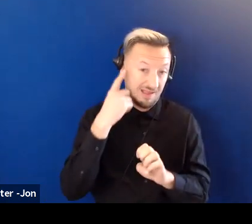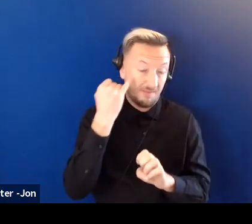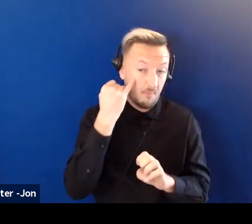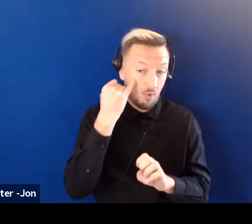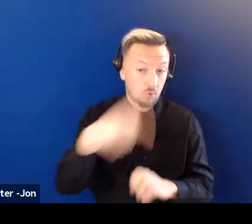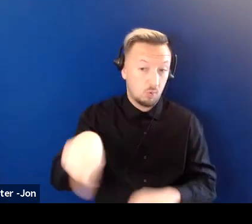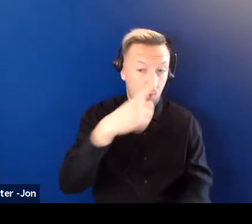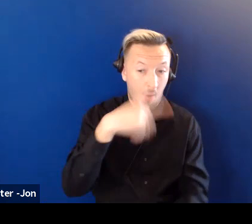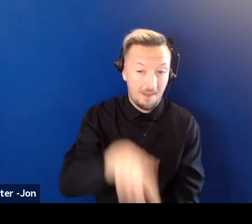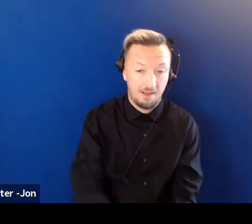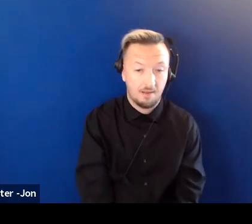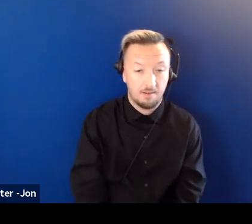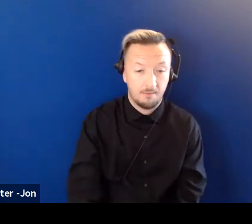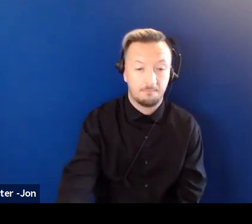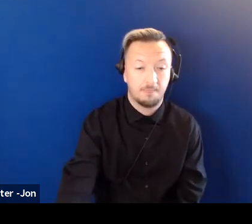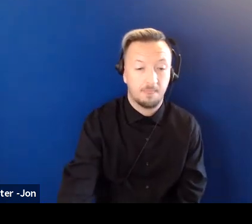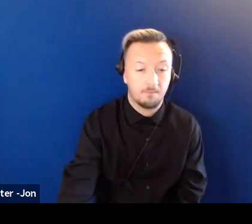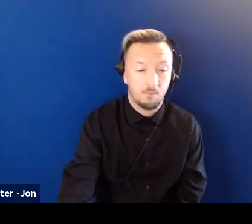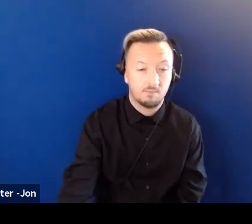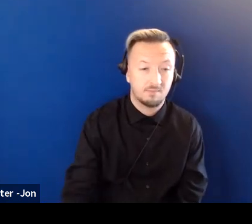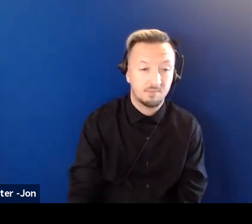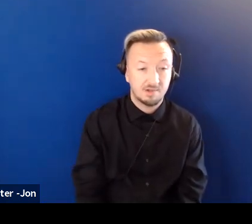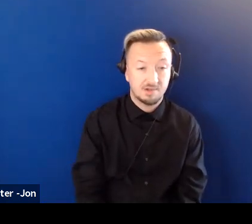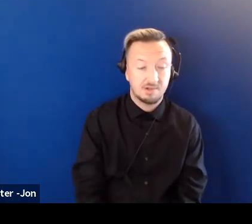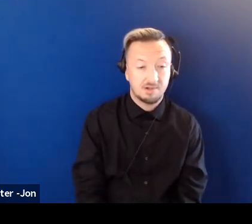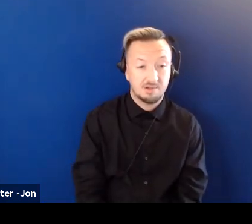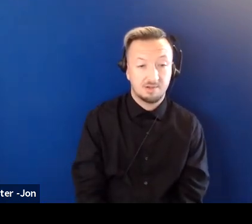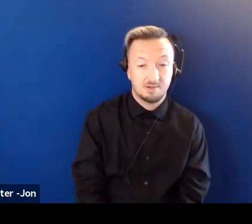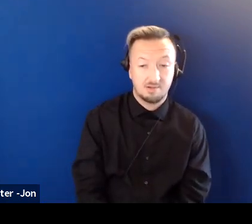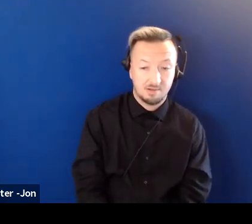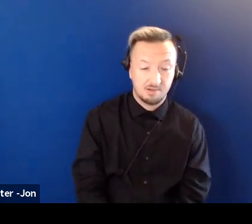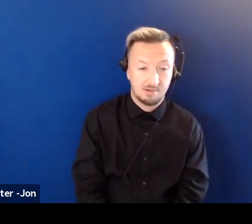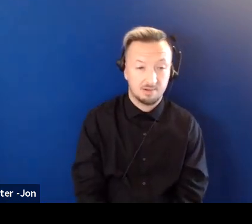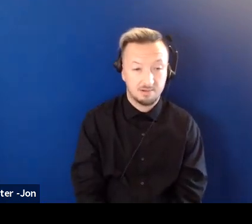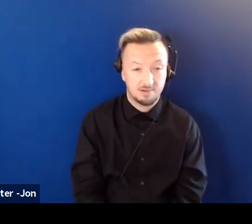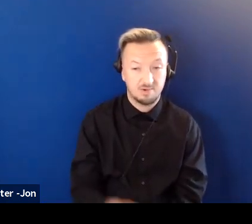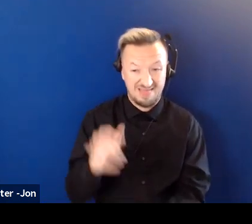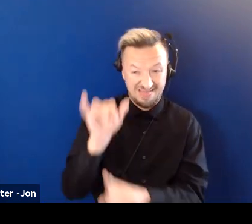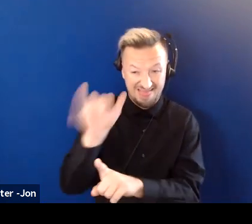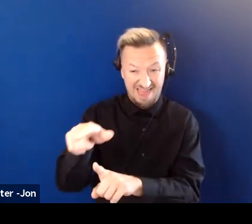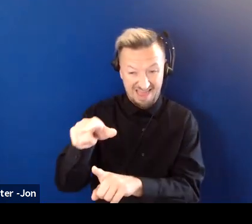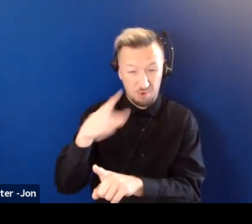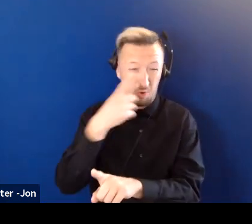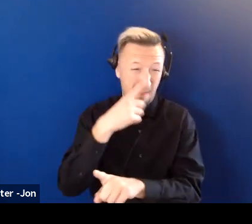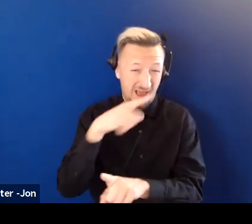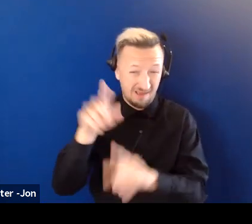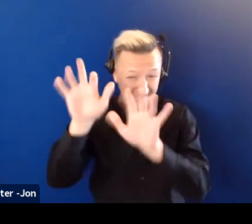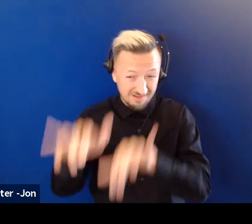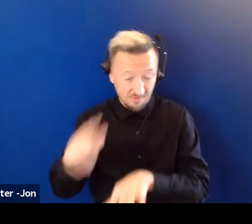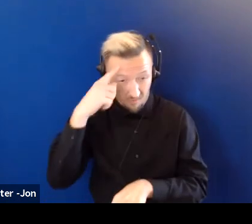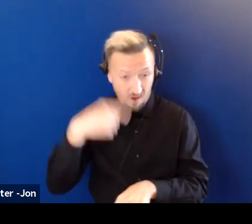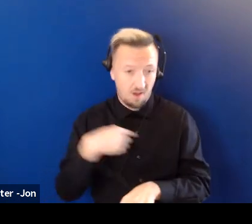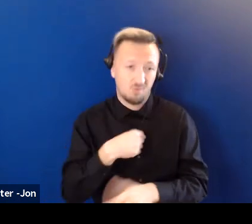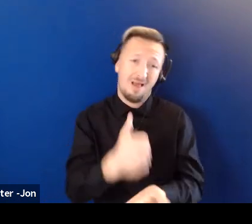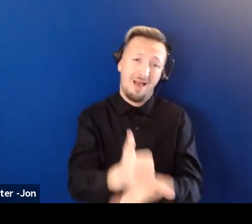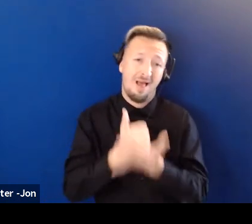I'm hoping so. Here we go. All right. If you don't mind filling out this for us as well, that would be